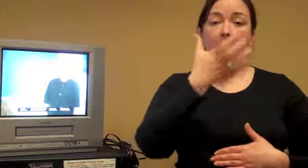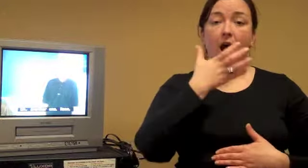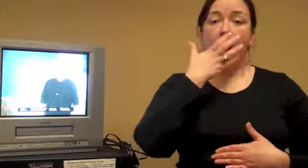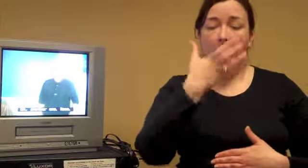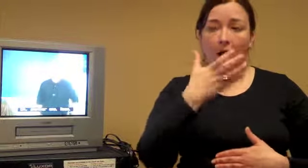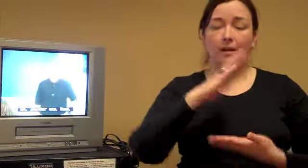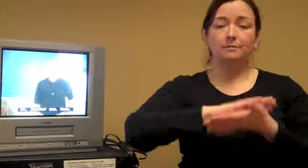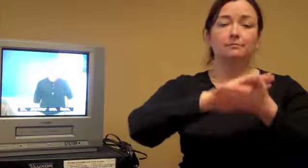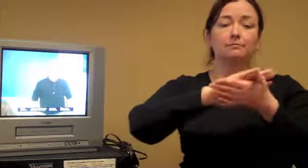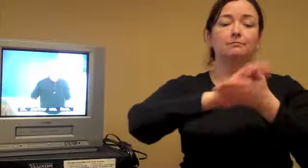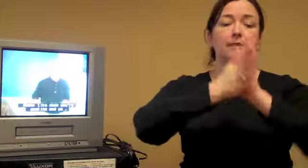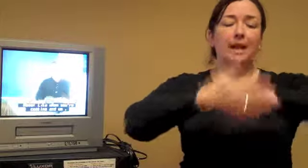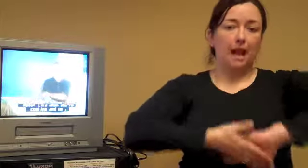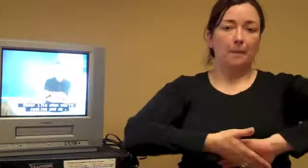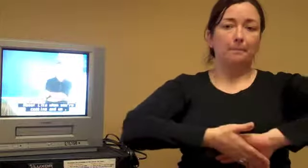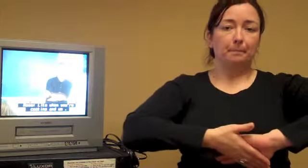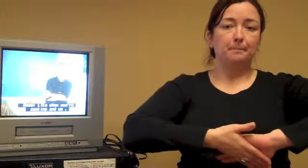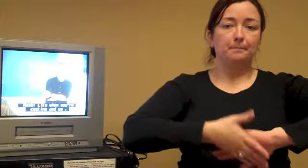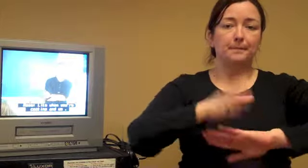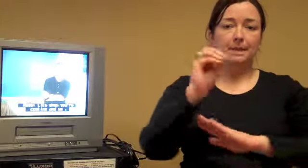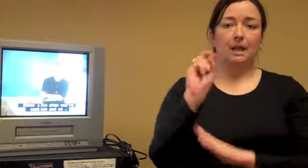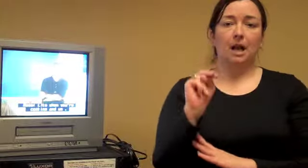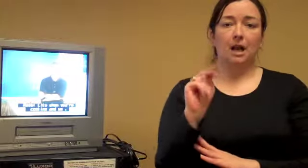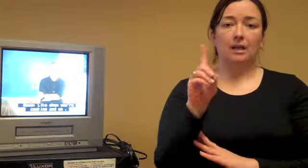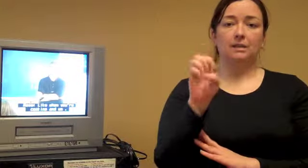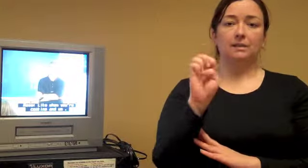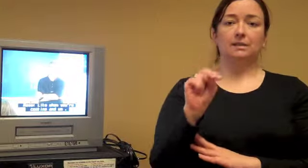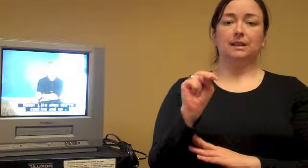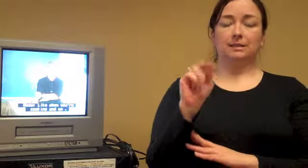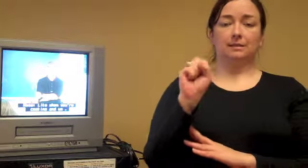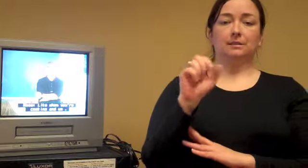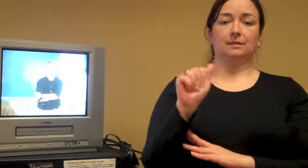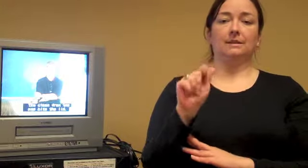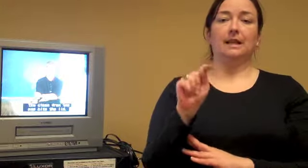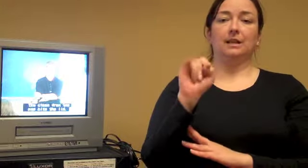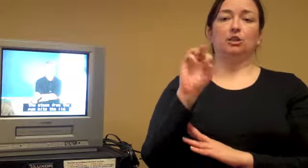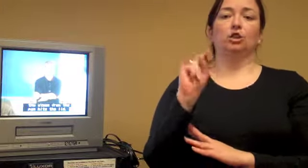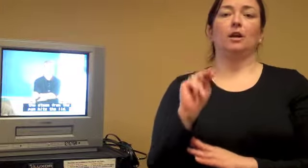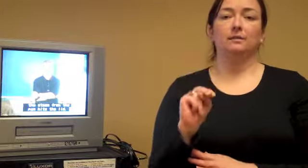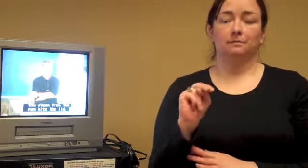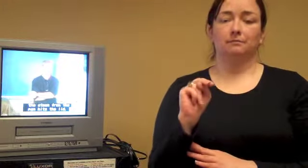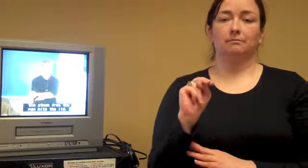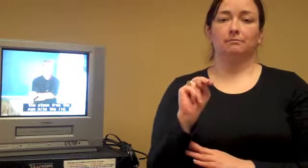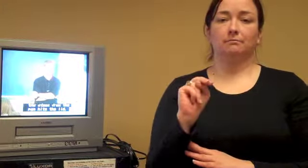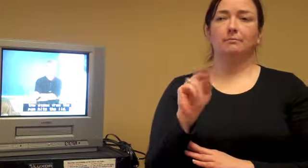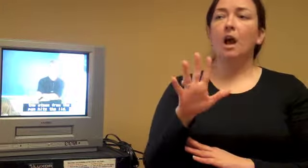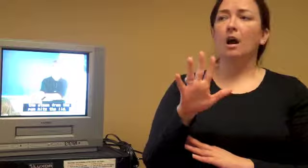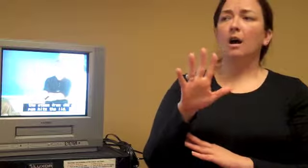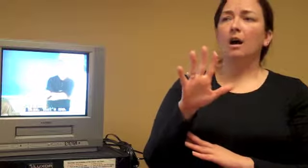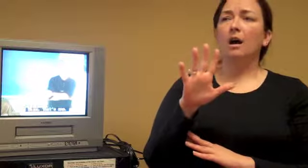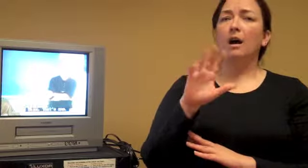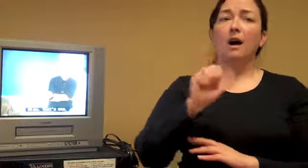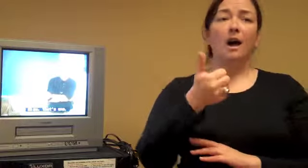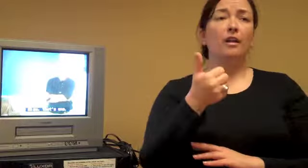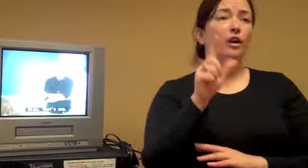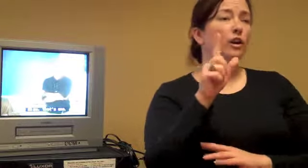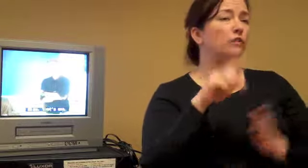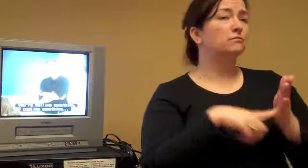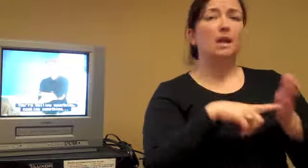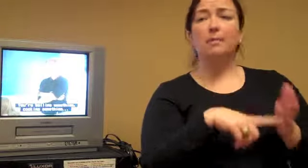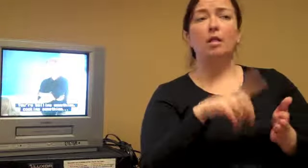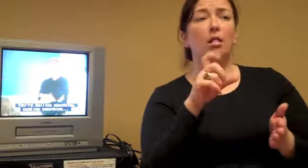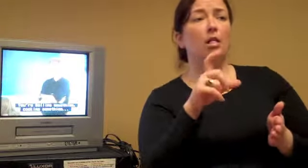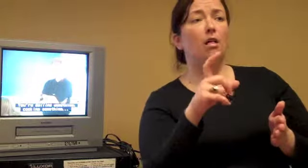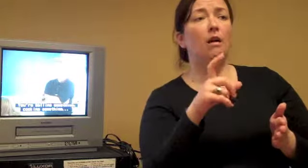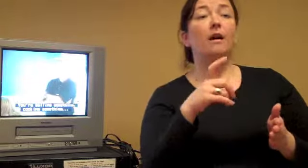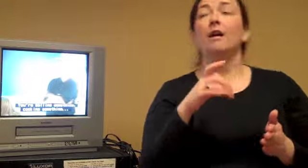one. Rod? Like when you're cooking and the steam from the pan hits the lid. Okay, that's one. If